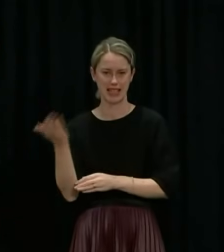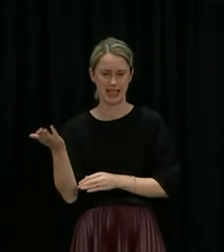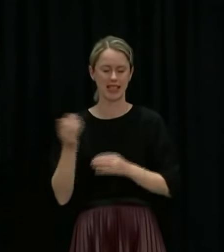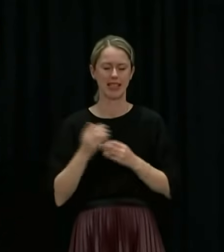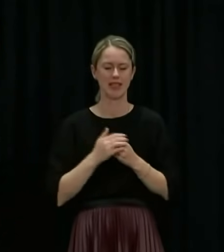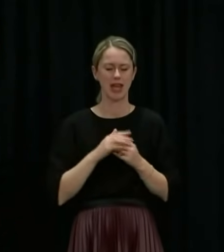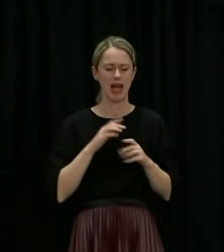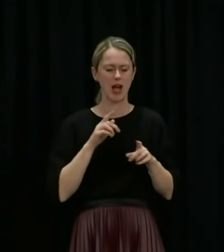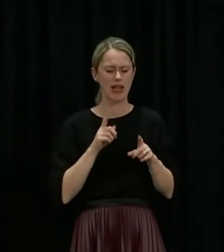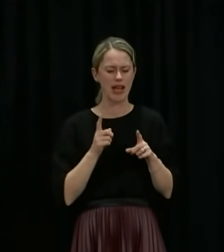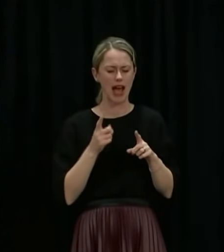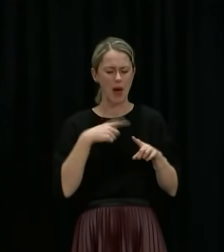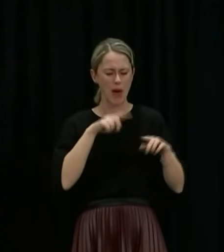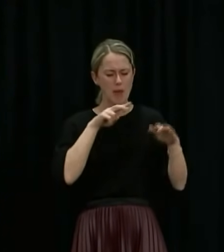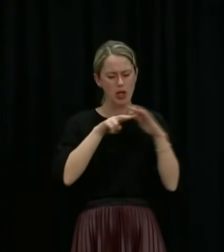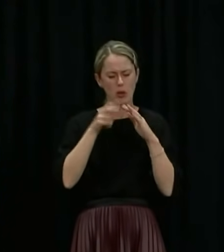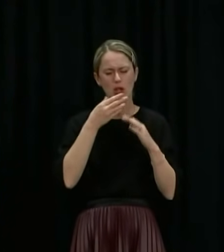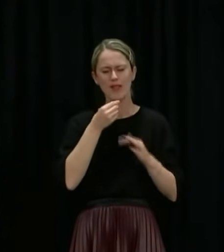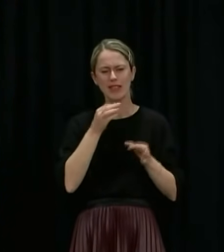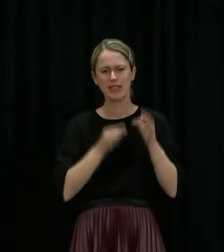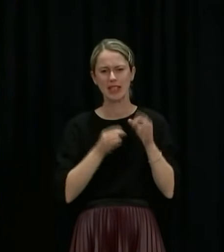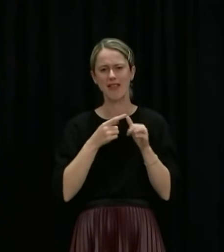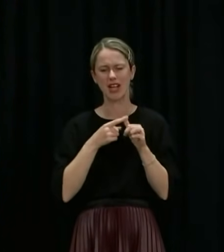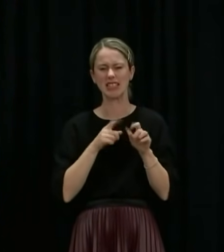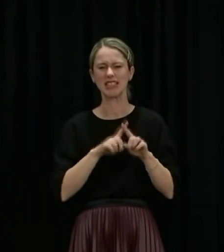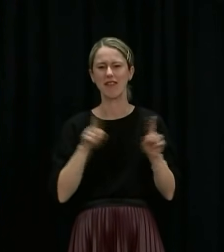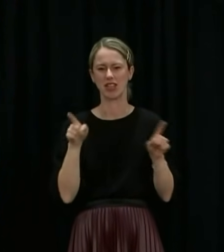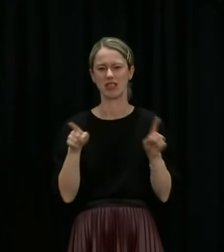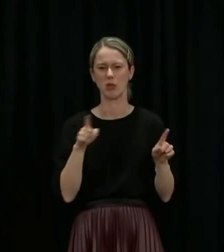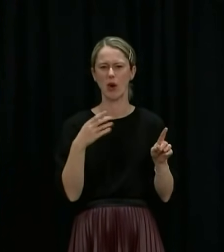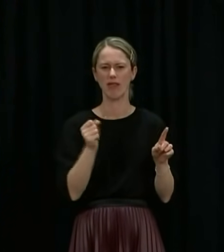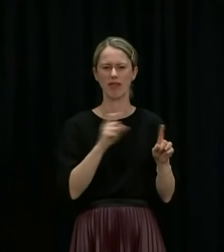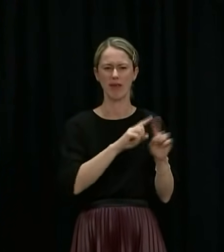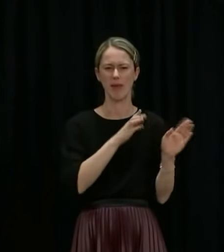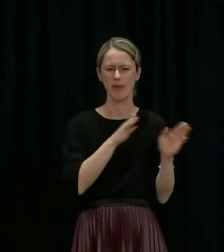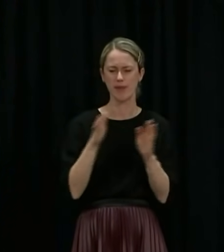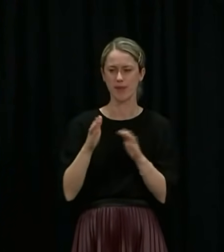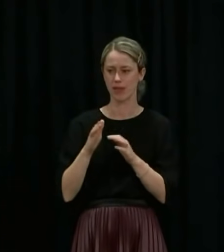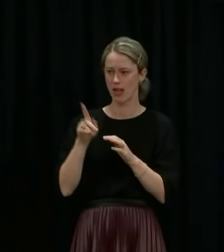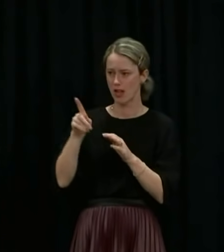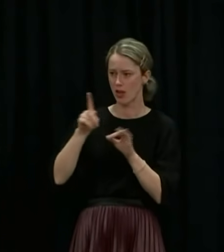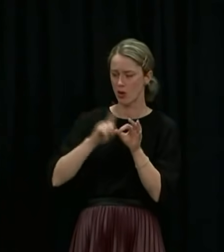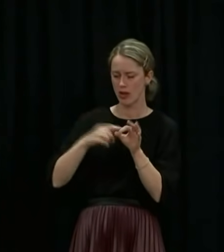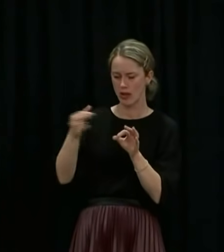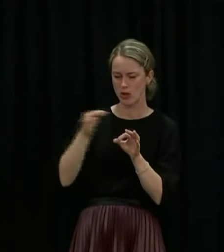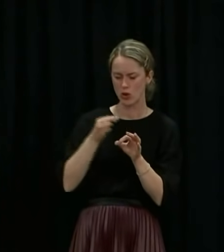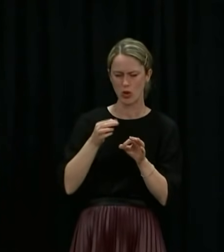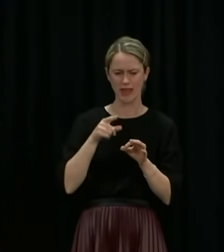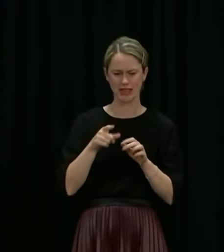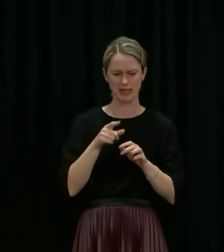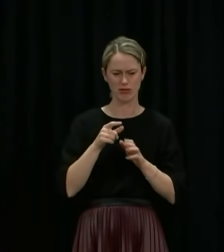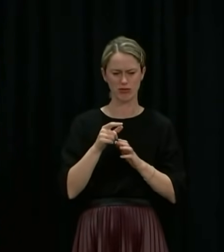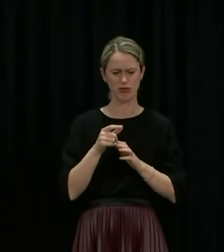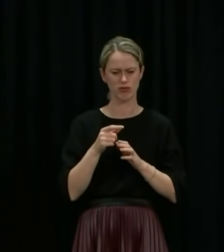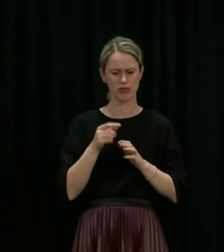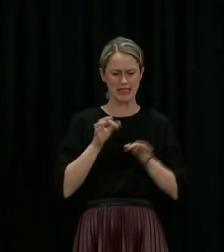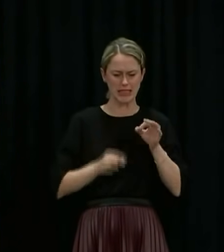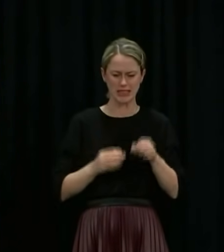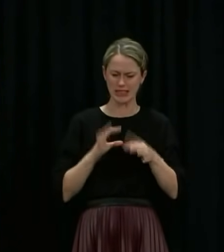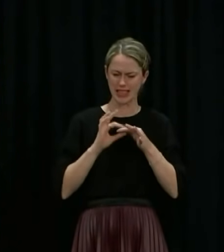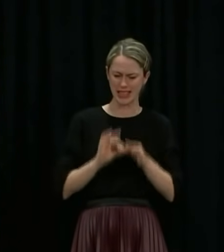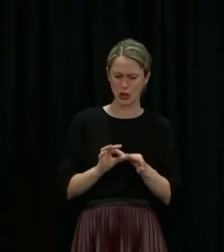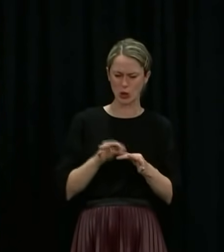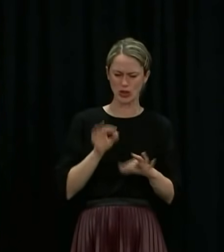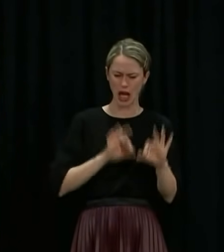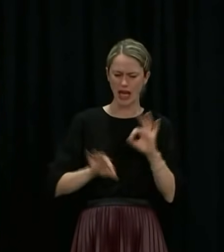using for our decisions and our advice in this outbreak. So that's the first thing I would say. And as to the question of a science-led response, very much so, because